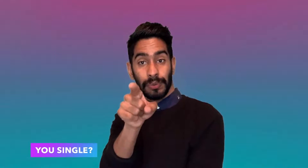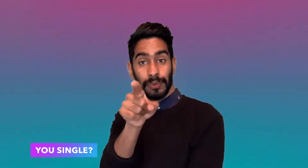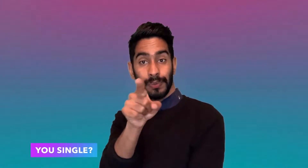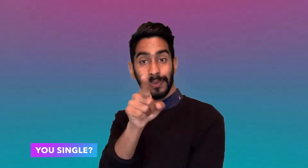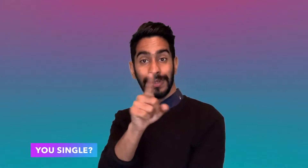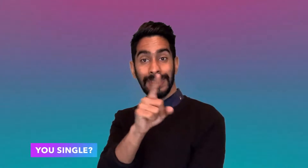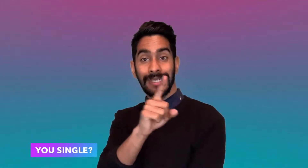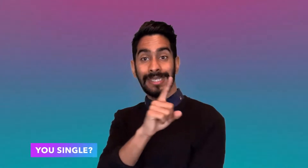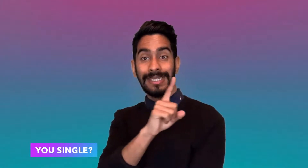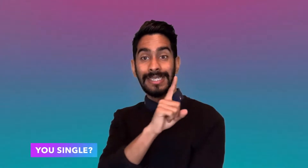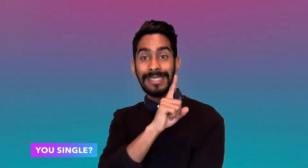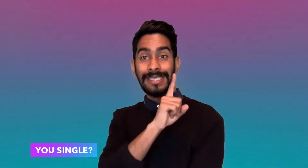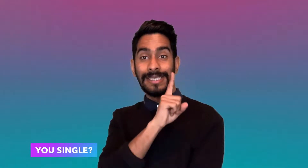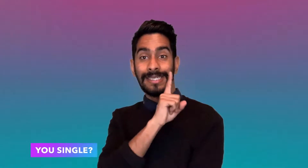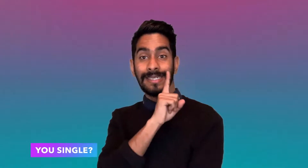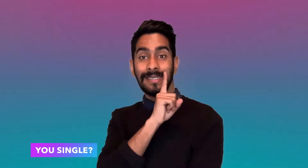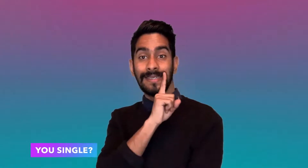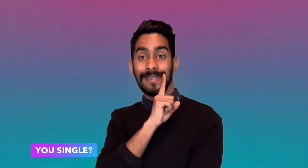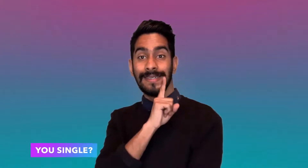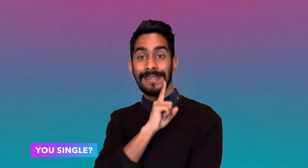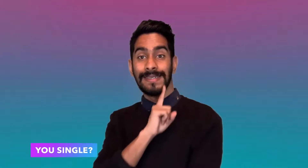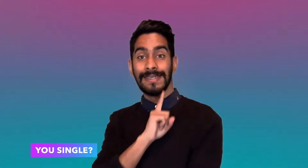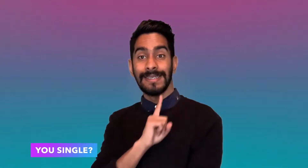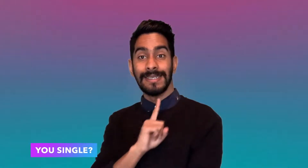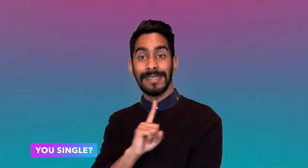Are you single?